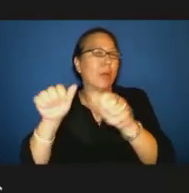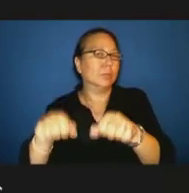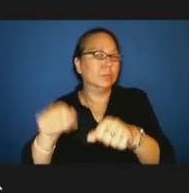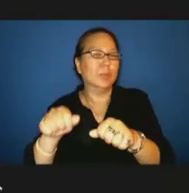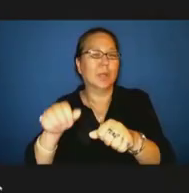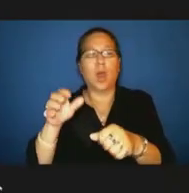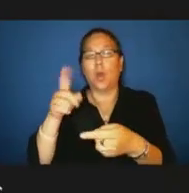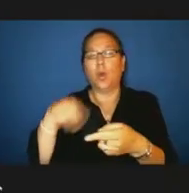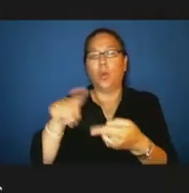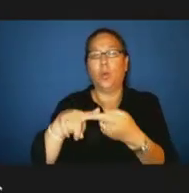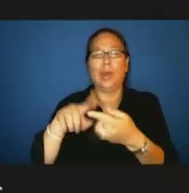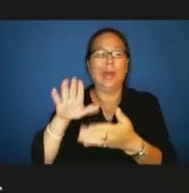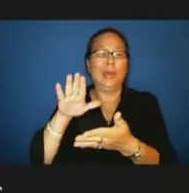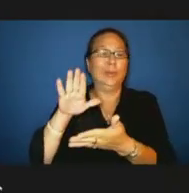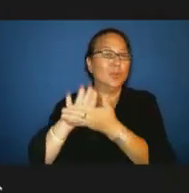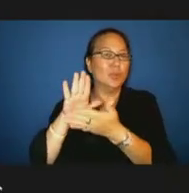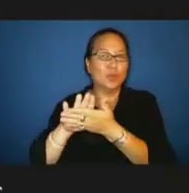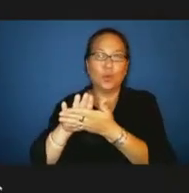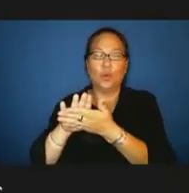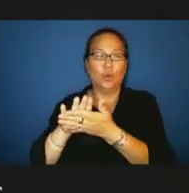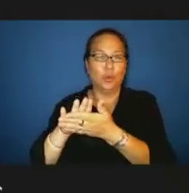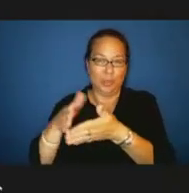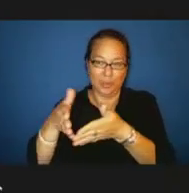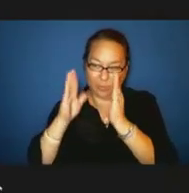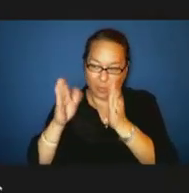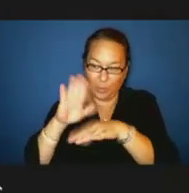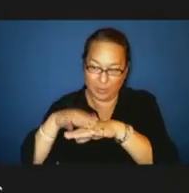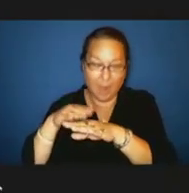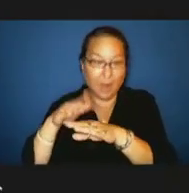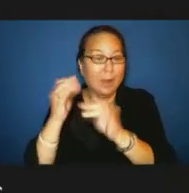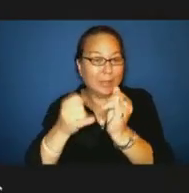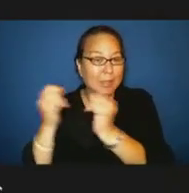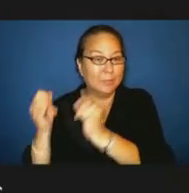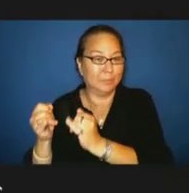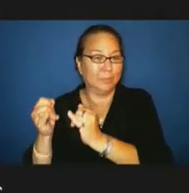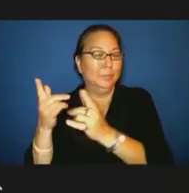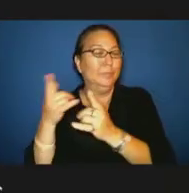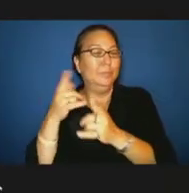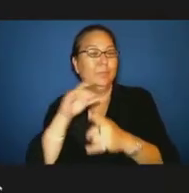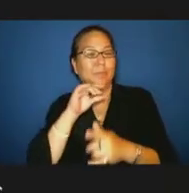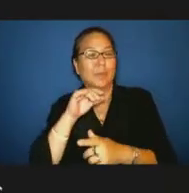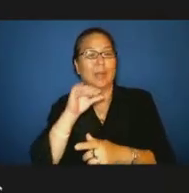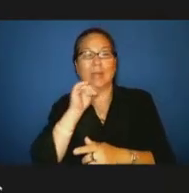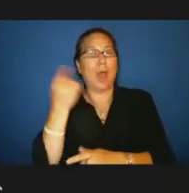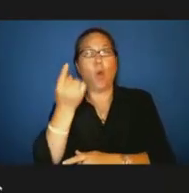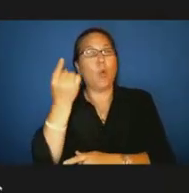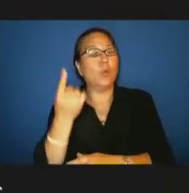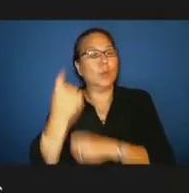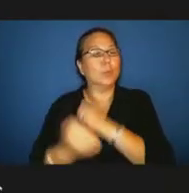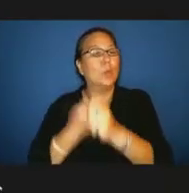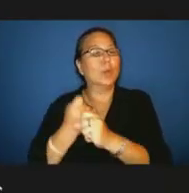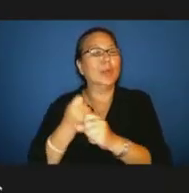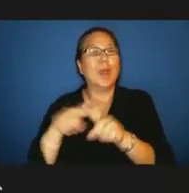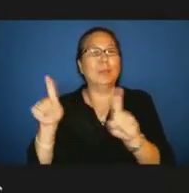in people, not just for a year, but for a lifetime. Let's honor that legacy by lifting up those who keep